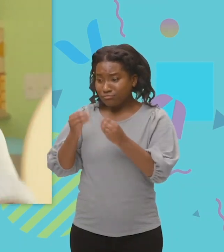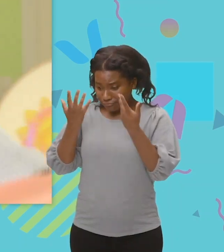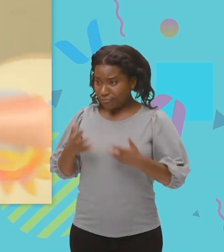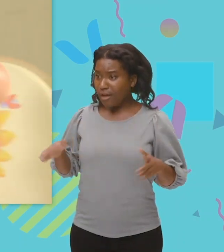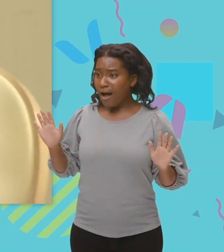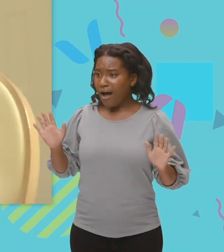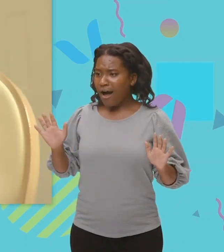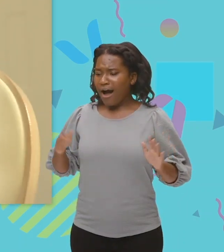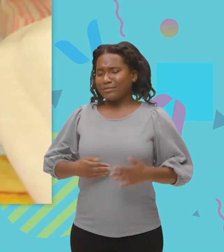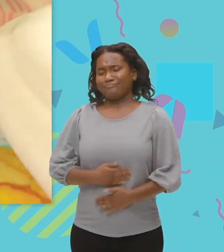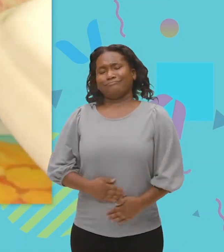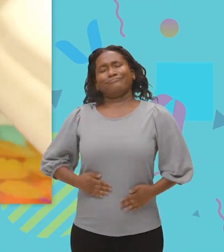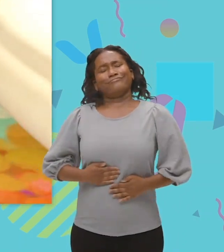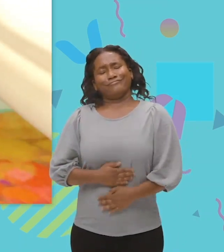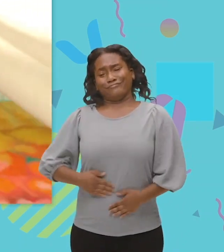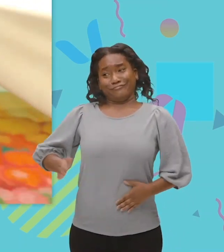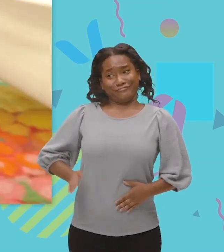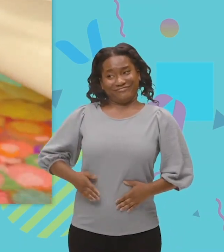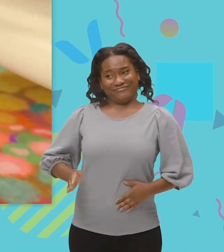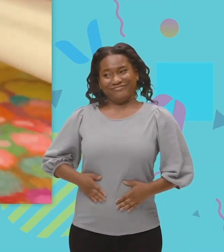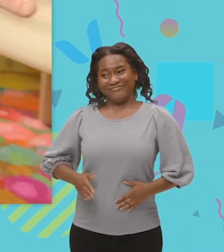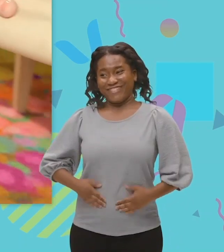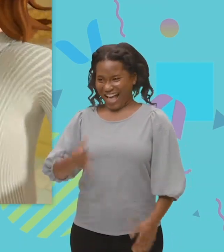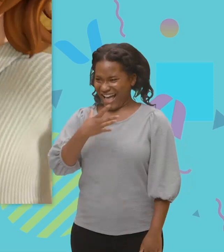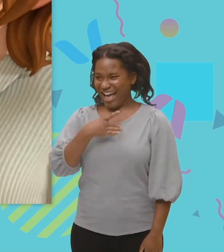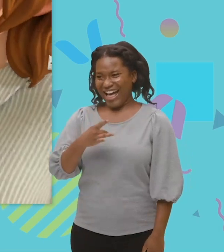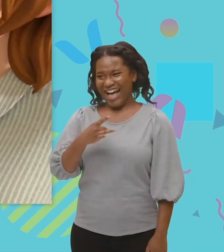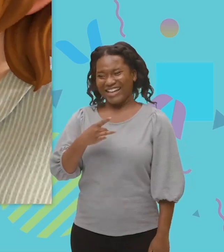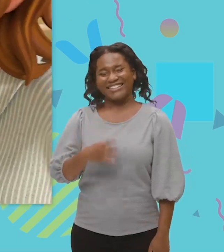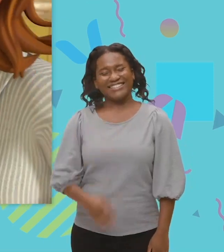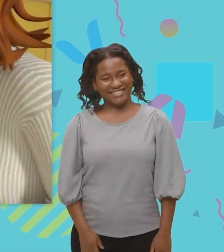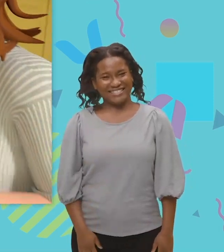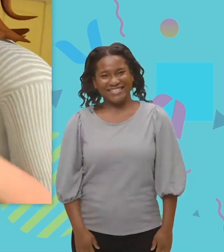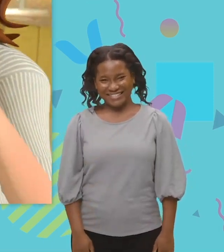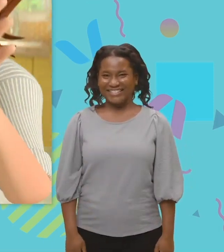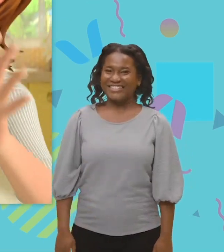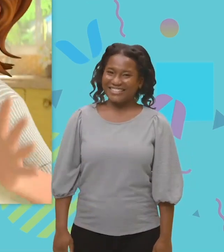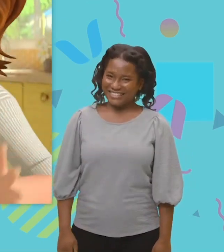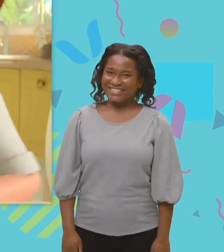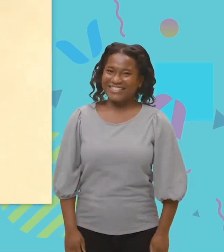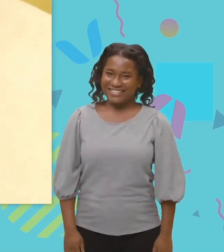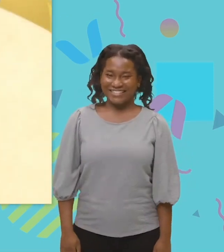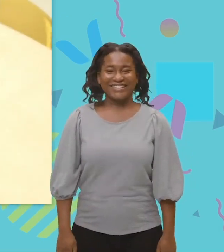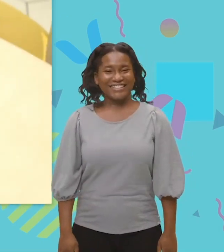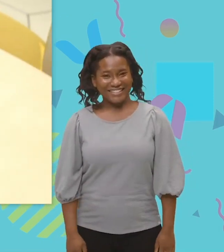broccoli's all gone now. Yum, yum, yum. We like it, wow.